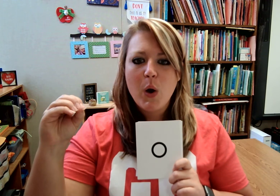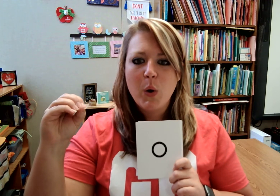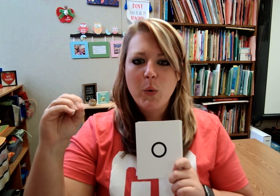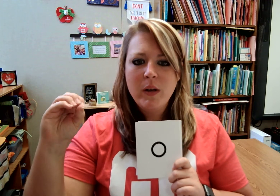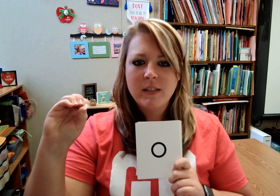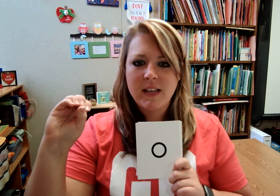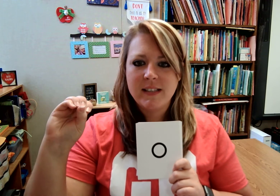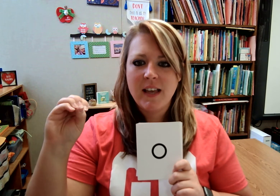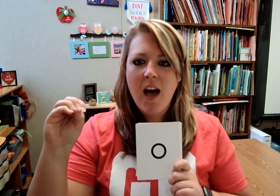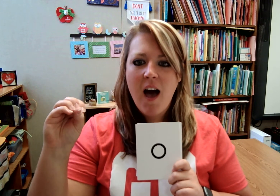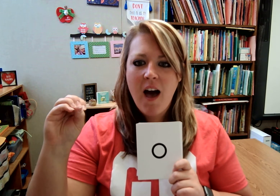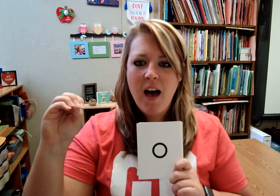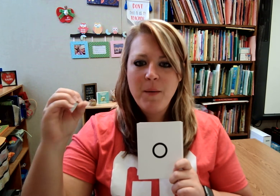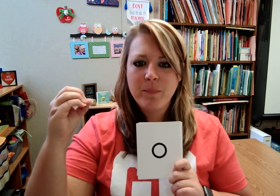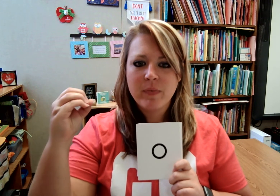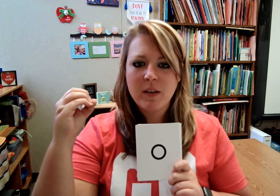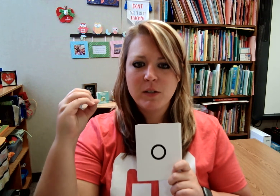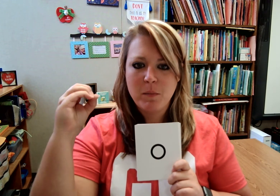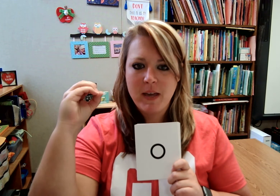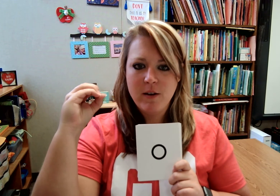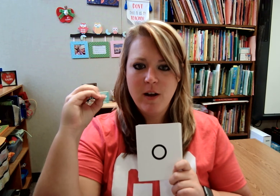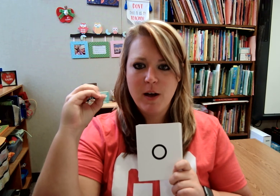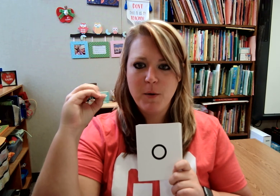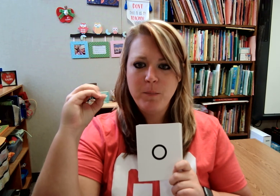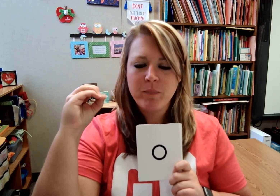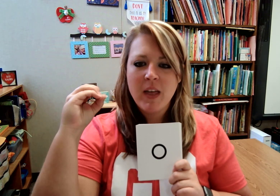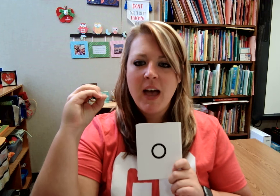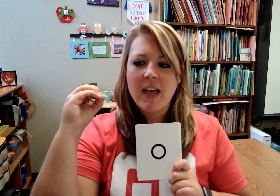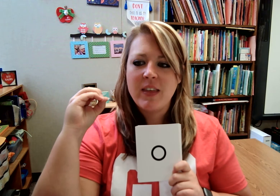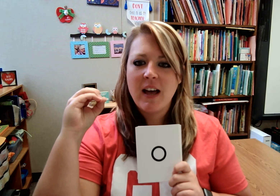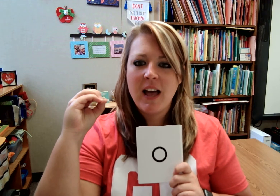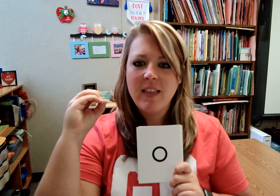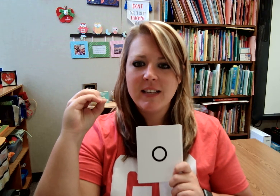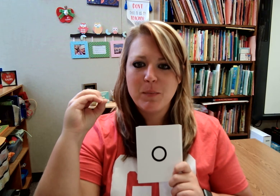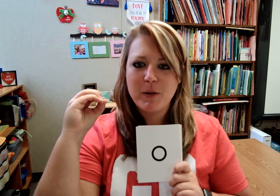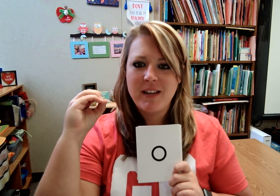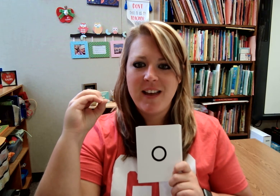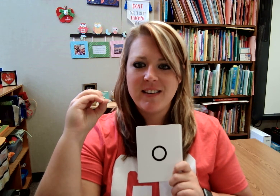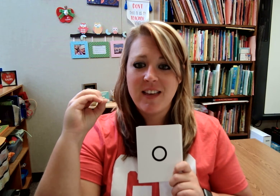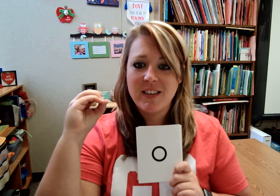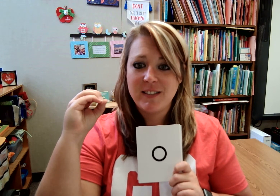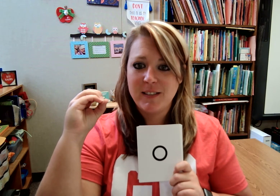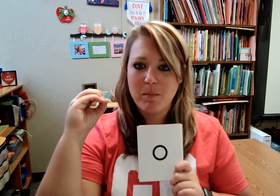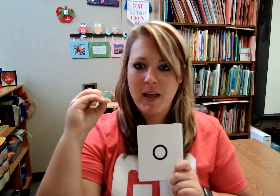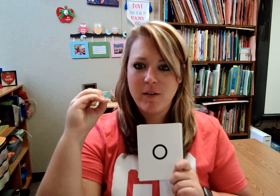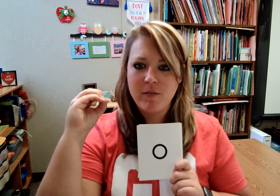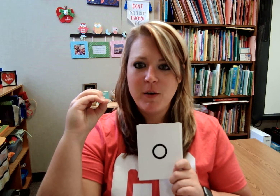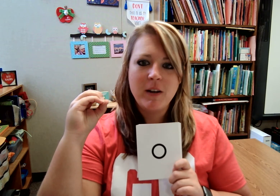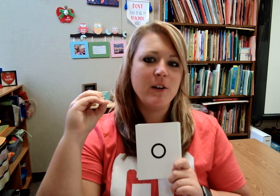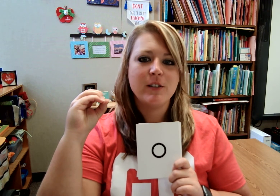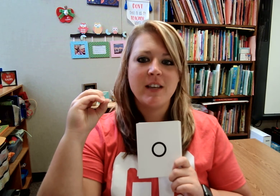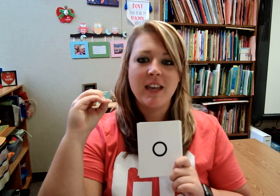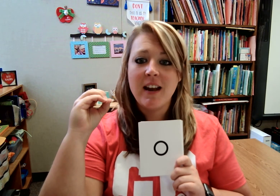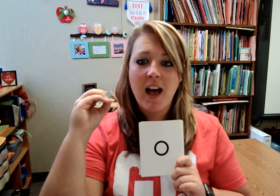O says ah, so make your O. And then I like to pretend that this is a microphone and you're singing